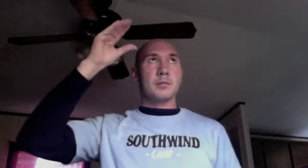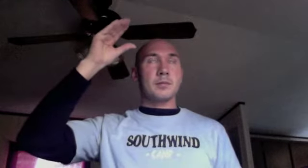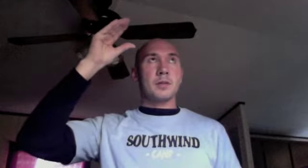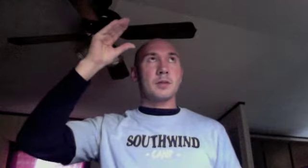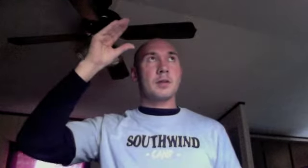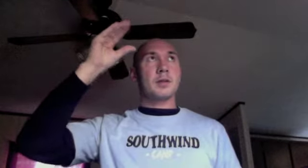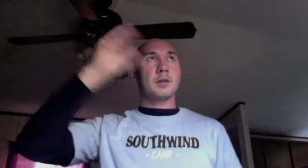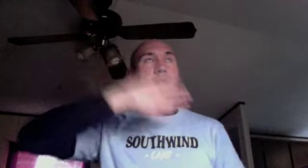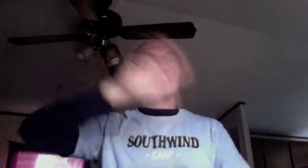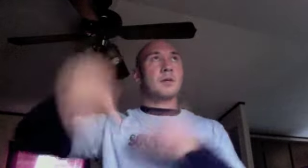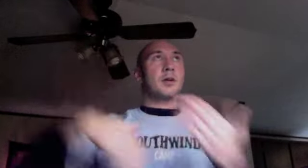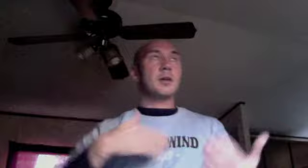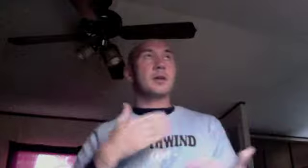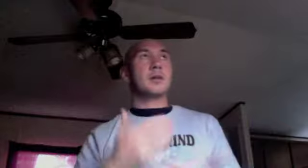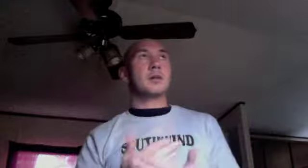Let's see, of all